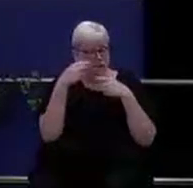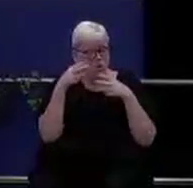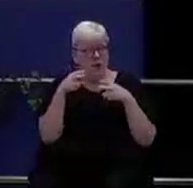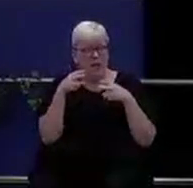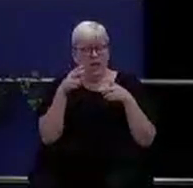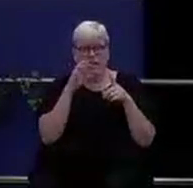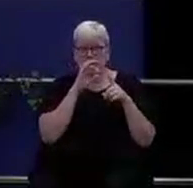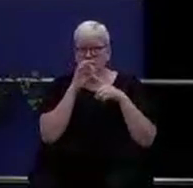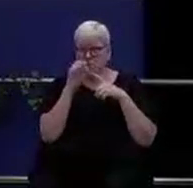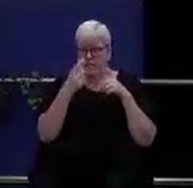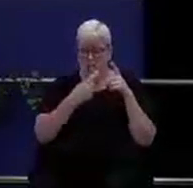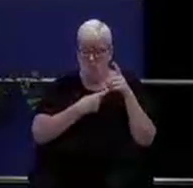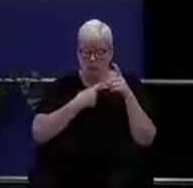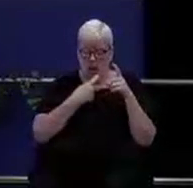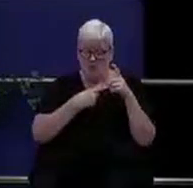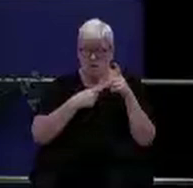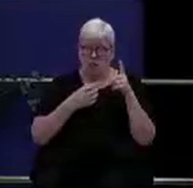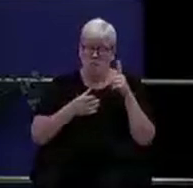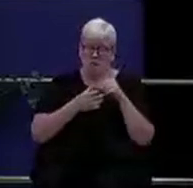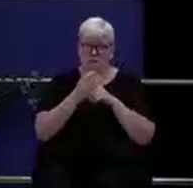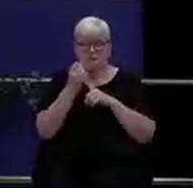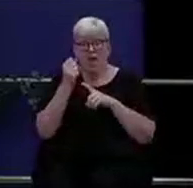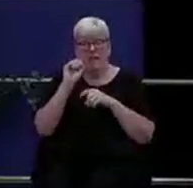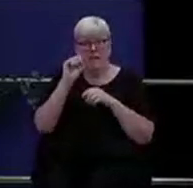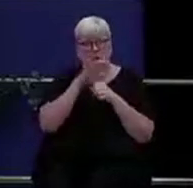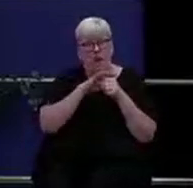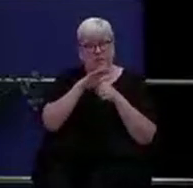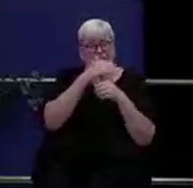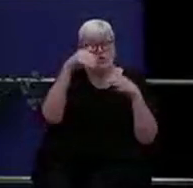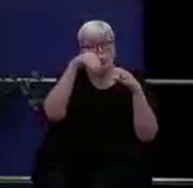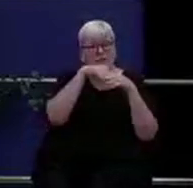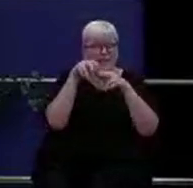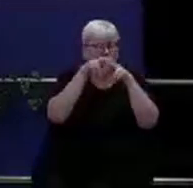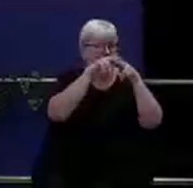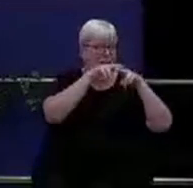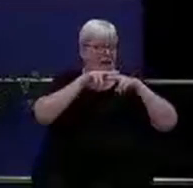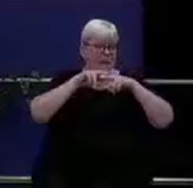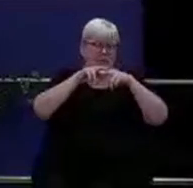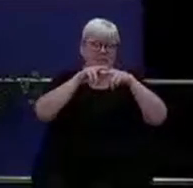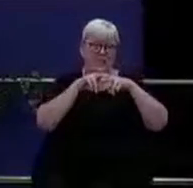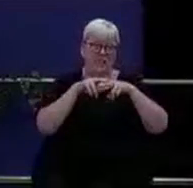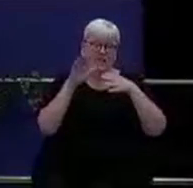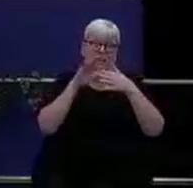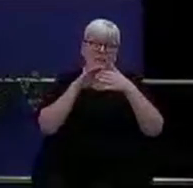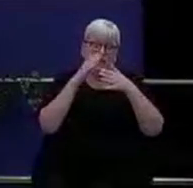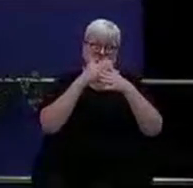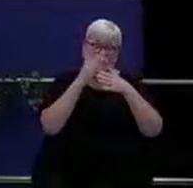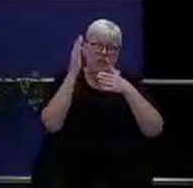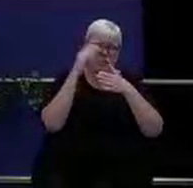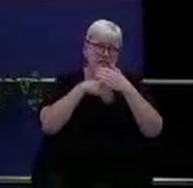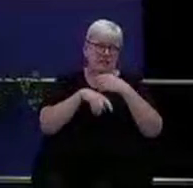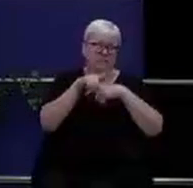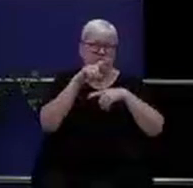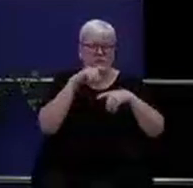asserting personality, of finding their place in a family. And looking at it, it's because they come from large assemblages